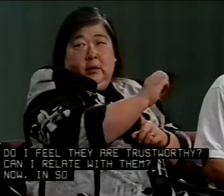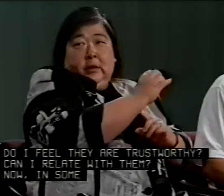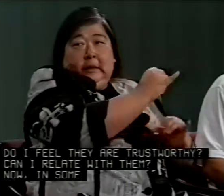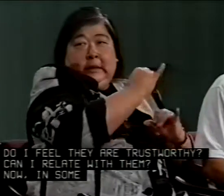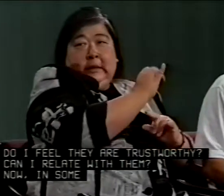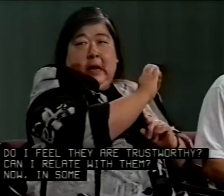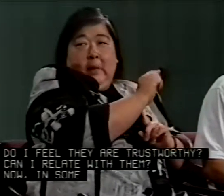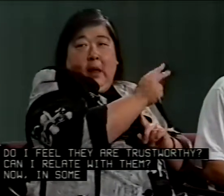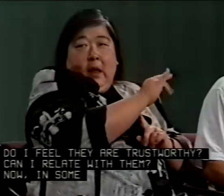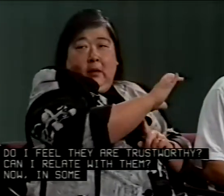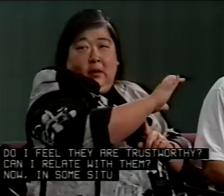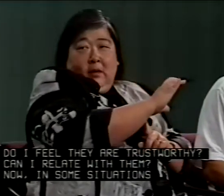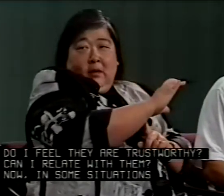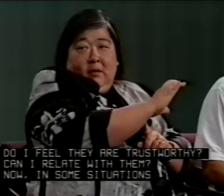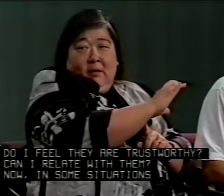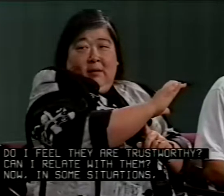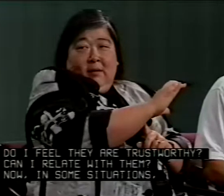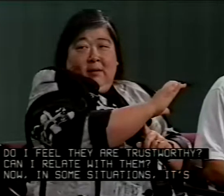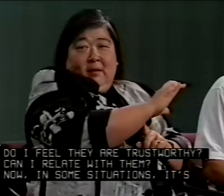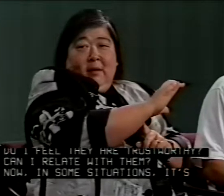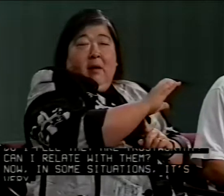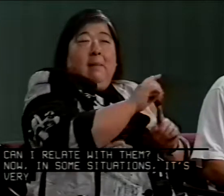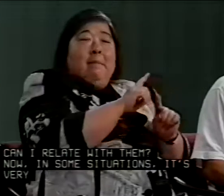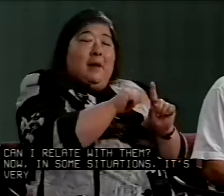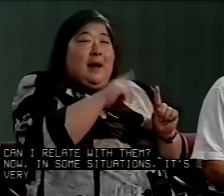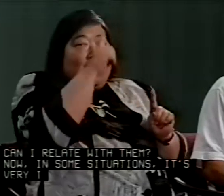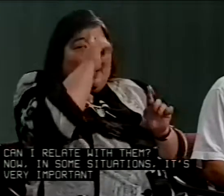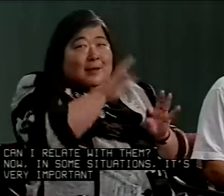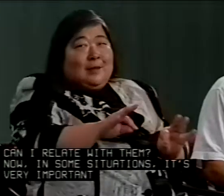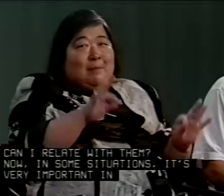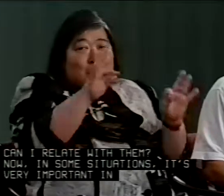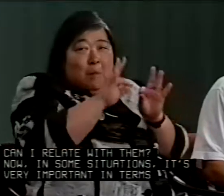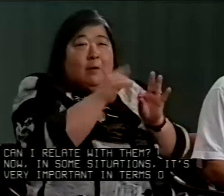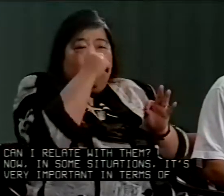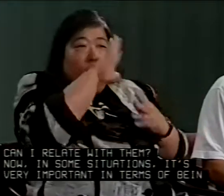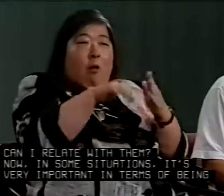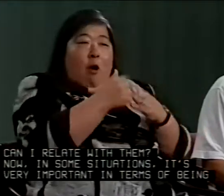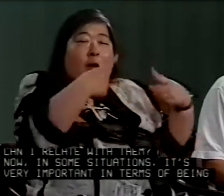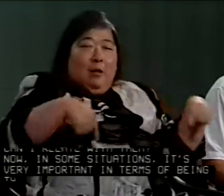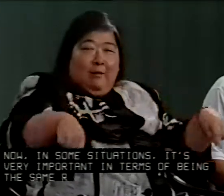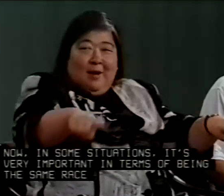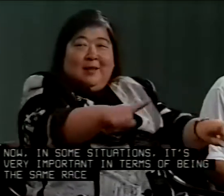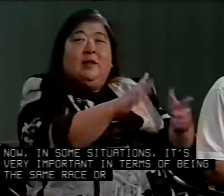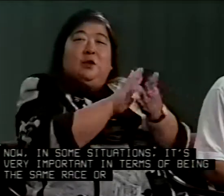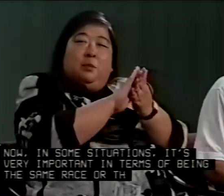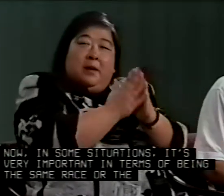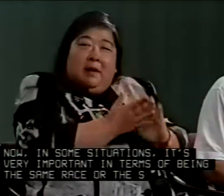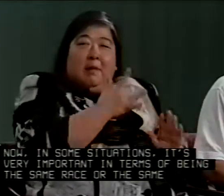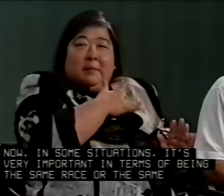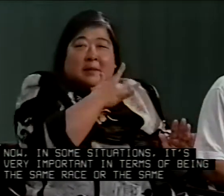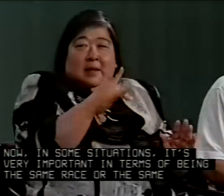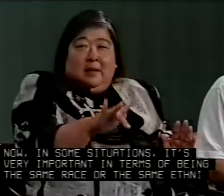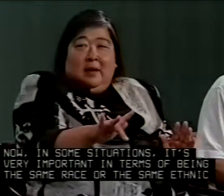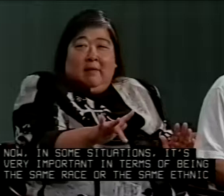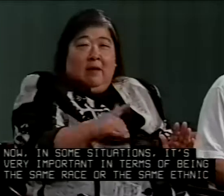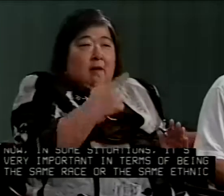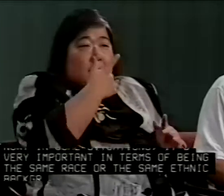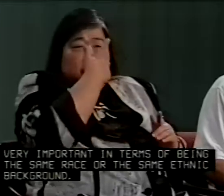it's very important in terms of being the same race or same ethnic background. But I think it's very important for all of us to